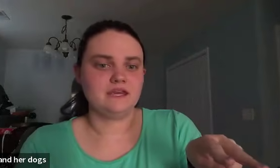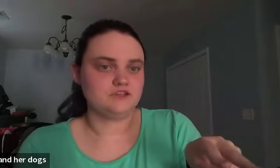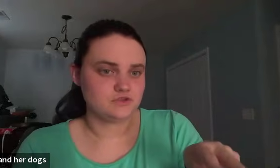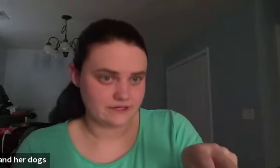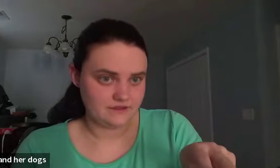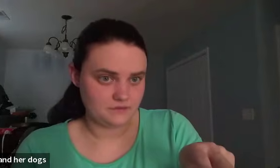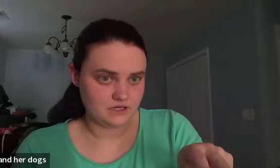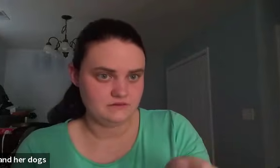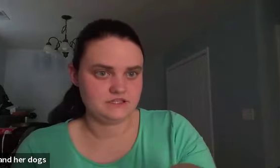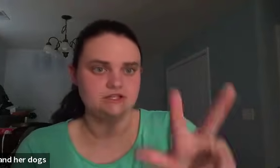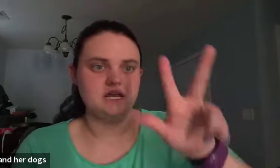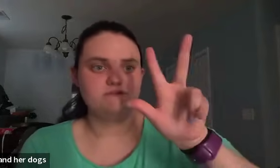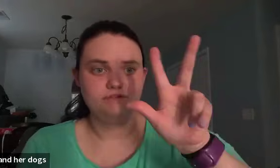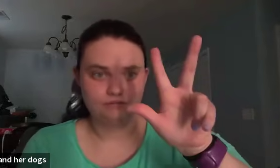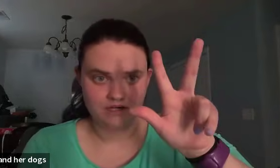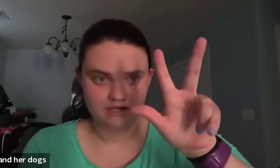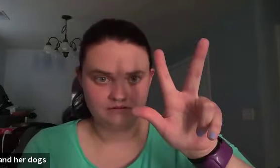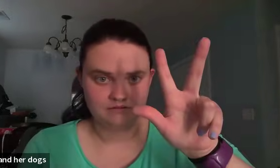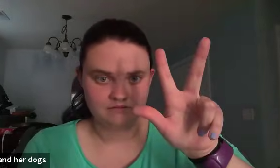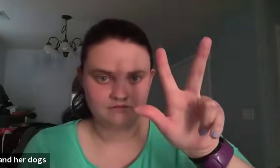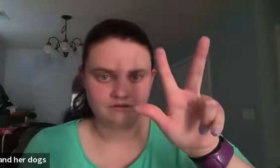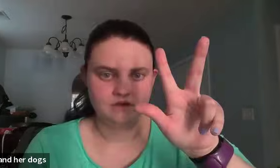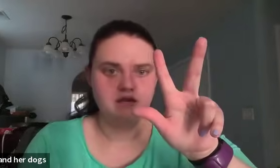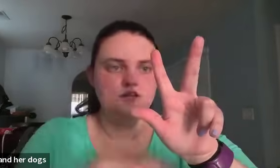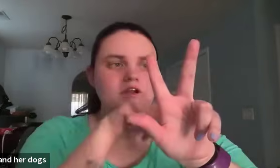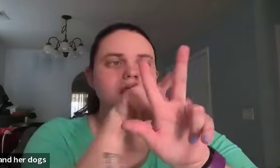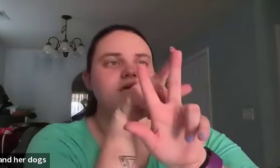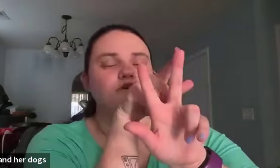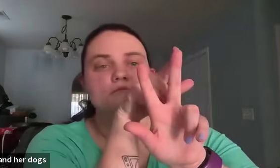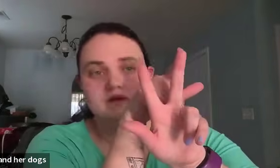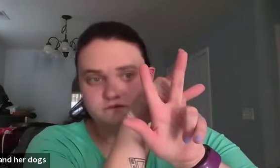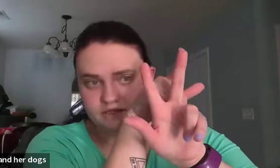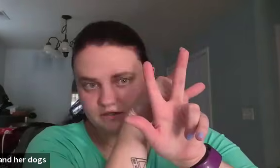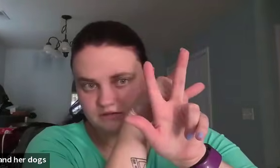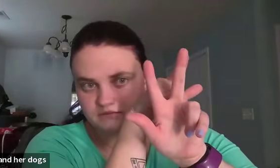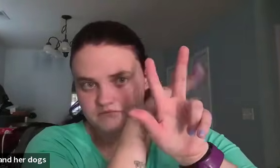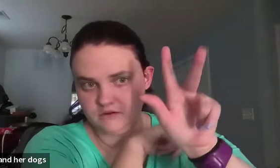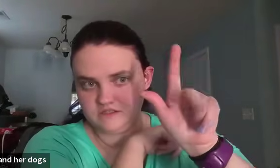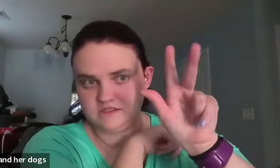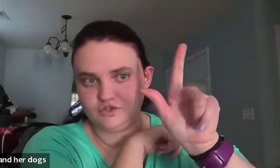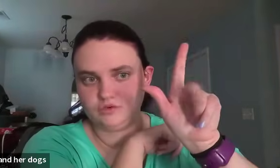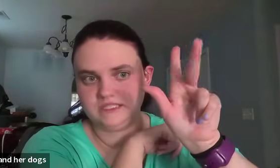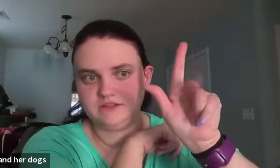Then 23 is you're going to have a 3 and you're going to have your middle finger bounce.